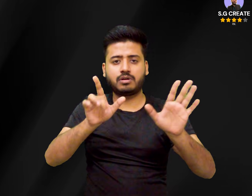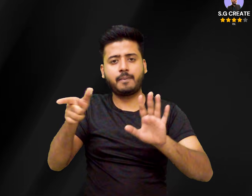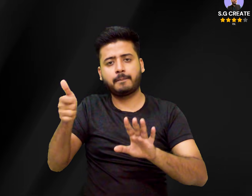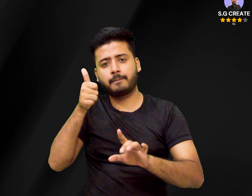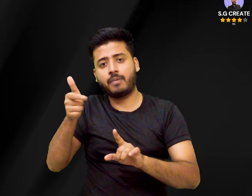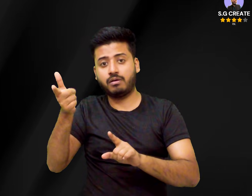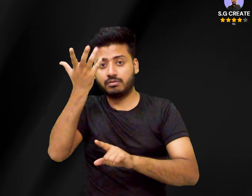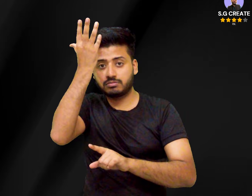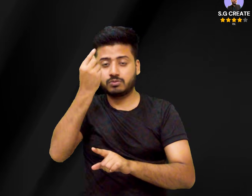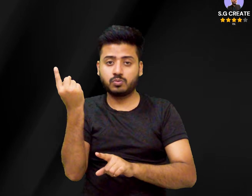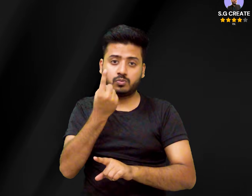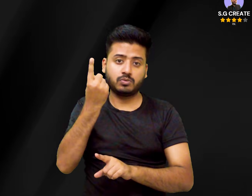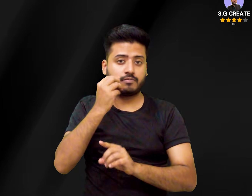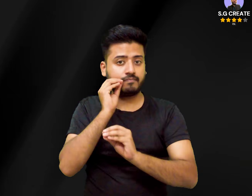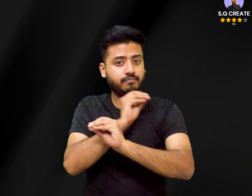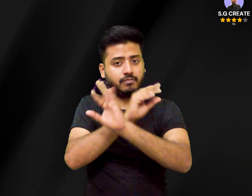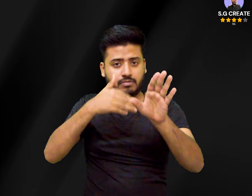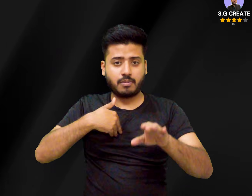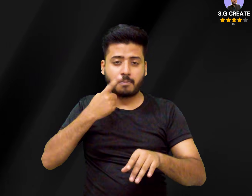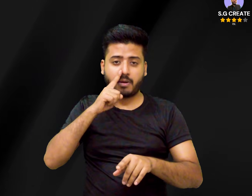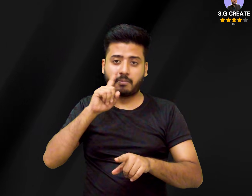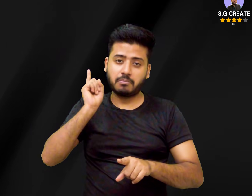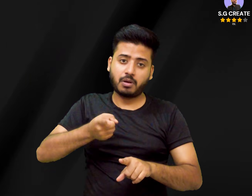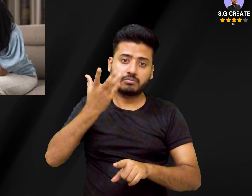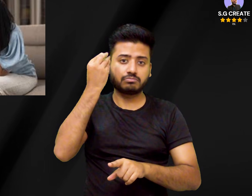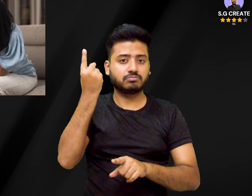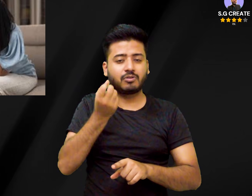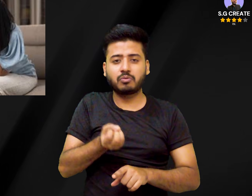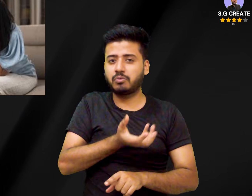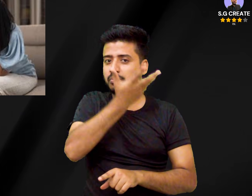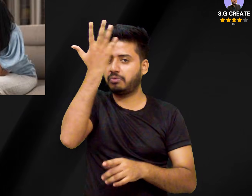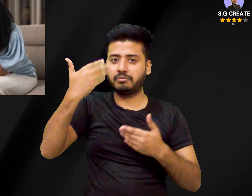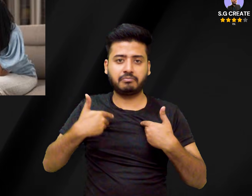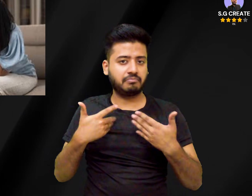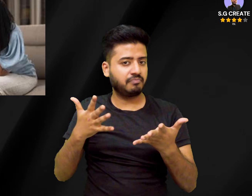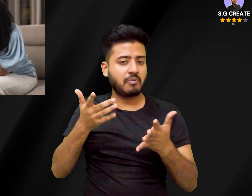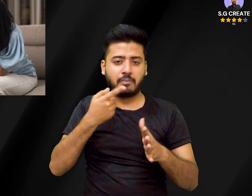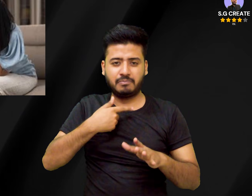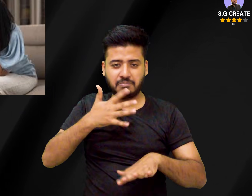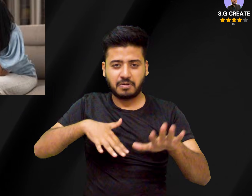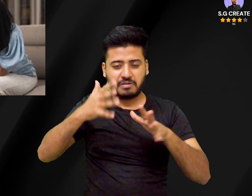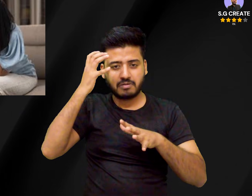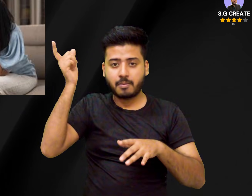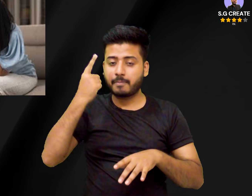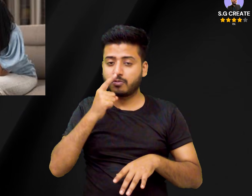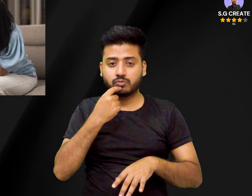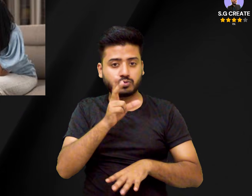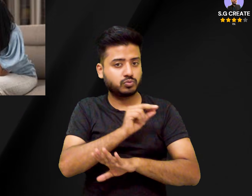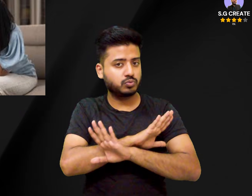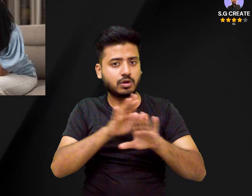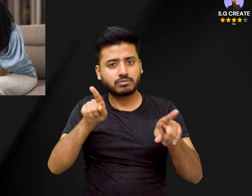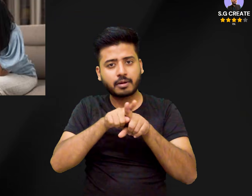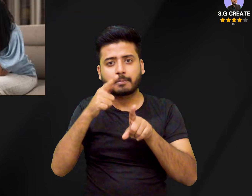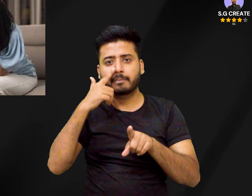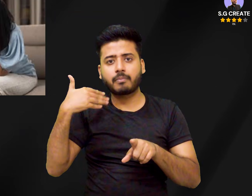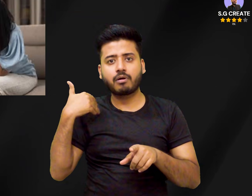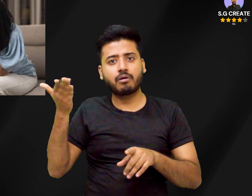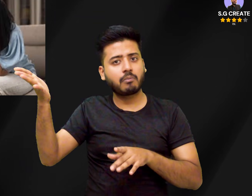overnight application can be particularly effective. It hydrates and nourishes brittle strands, which helps mend and prevent split